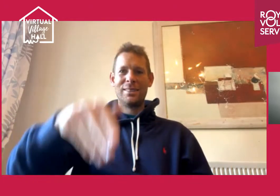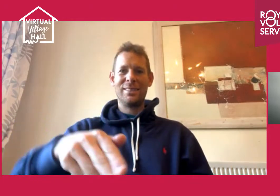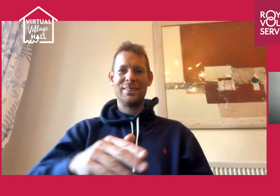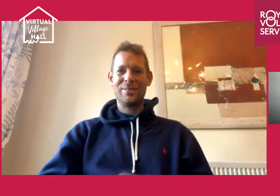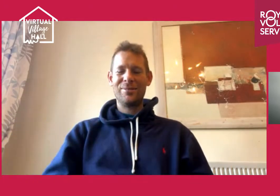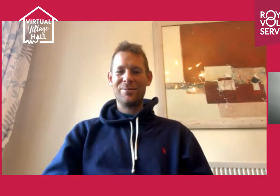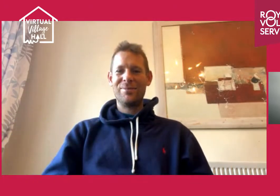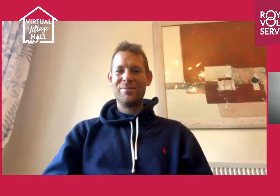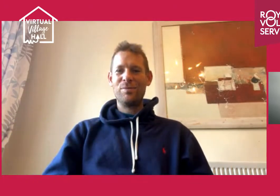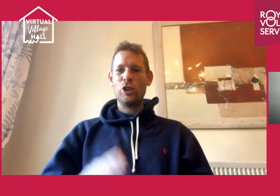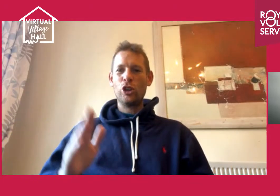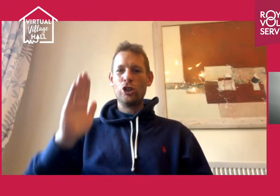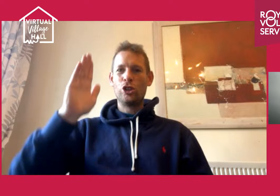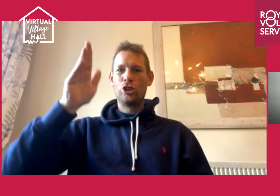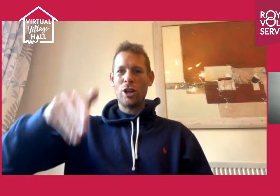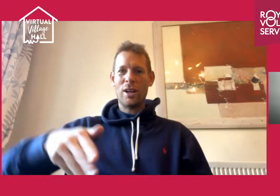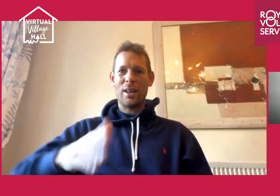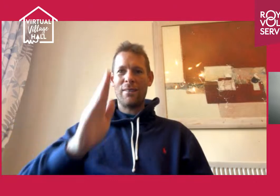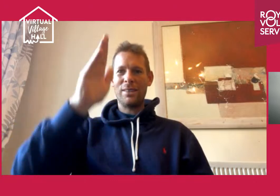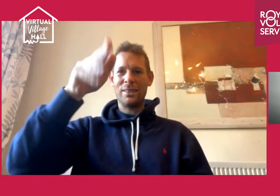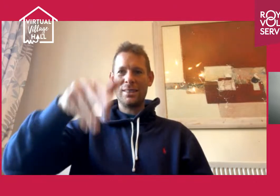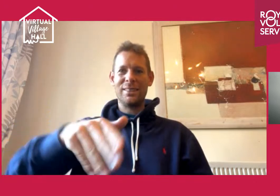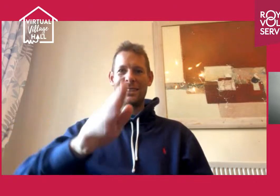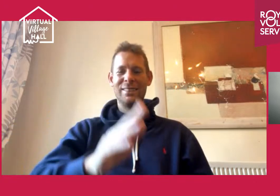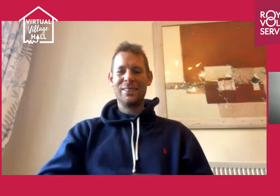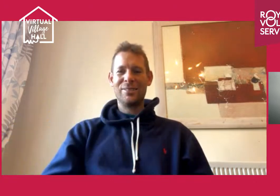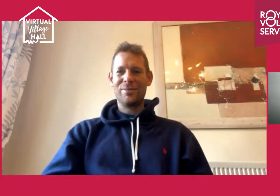Dolphin. There you go, Joan. That's the sign for dolphin.